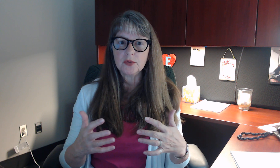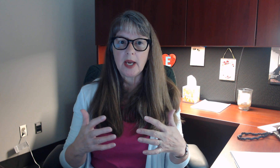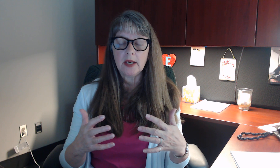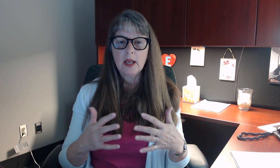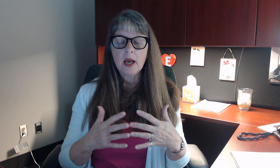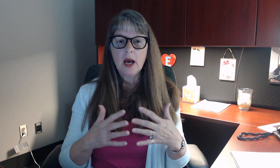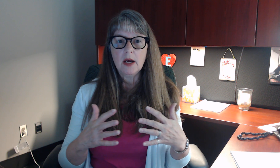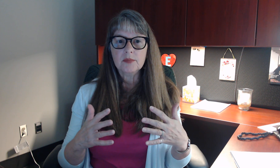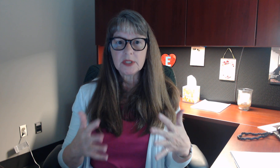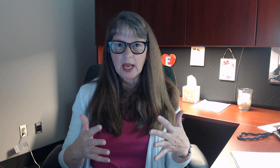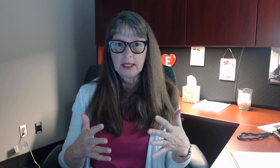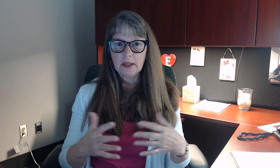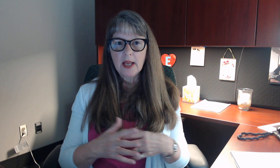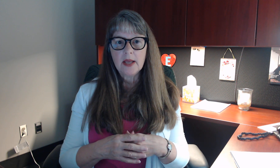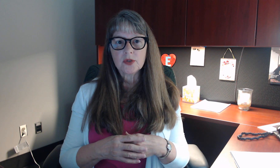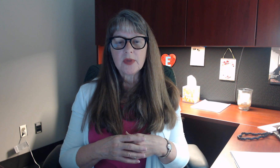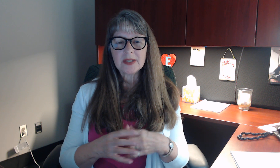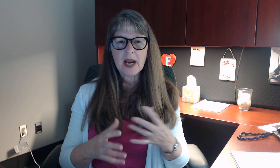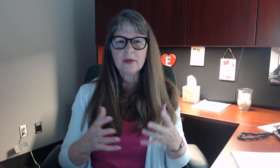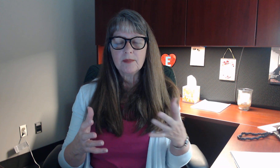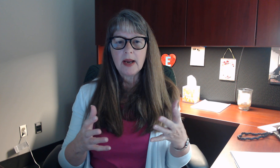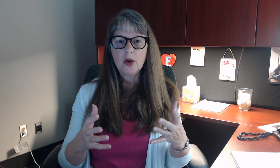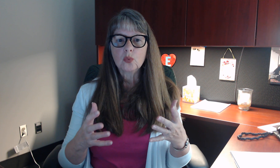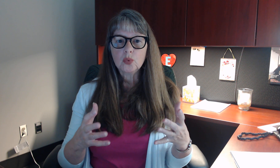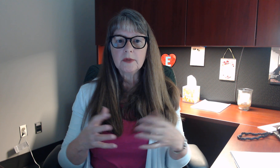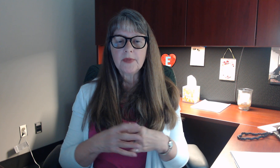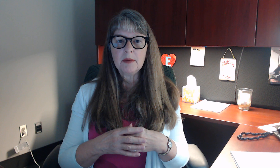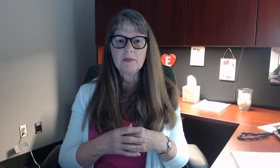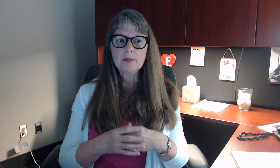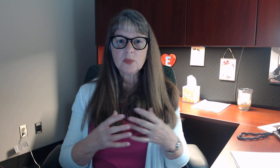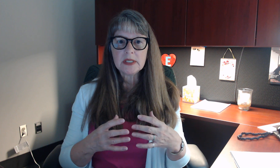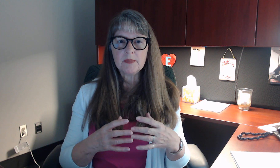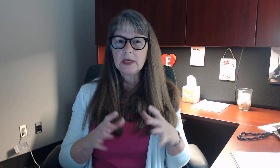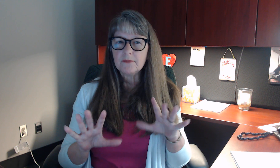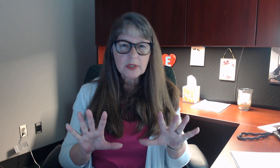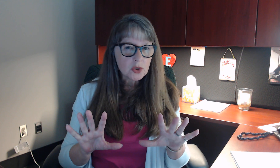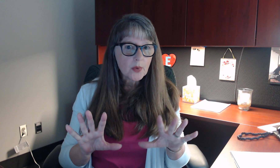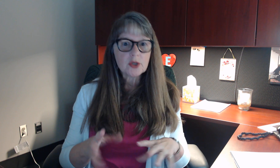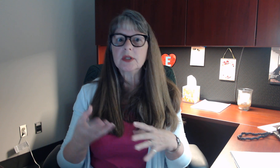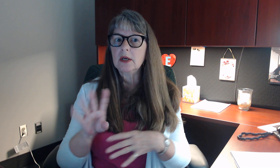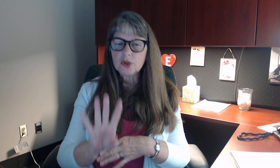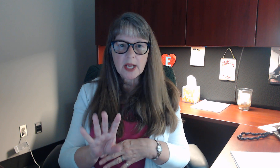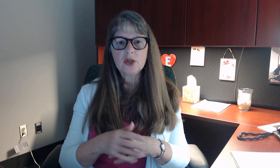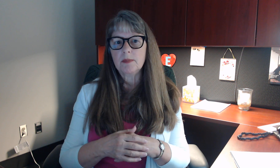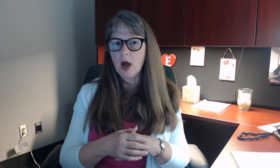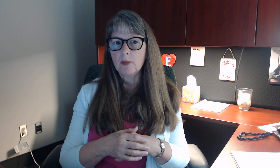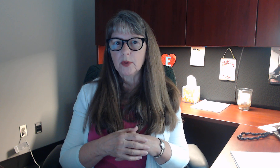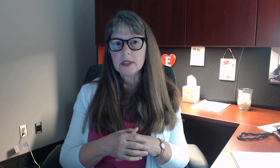that sign. And so that's kind of my rule of thumb. If I'm doing something and I feel a twinge, then I'll change the palm